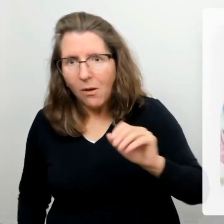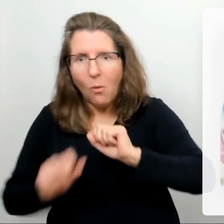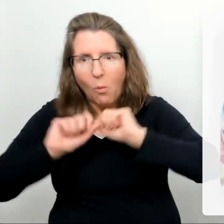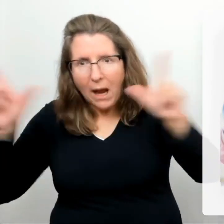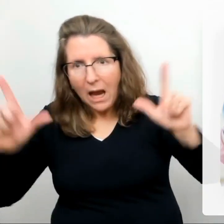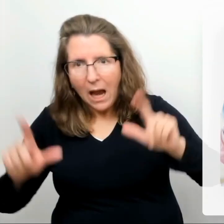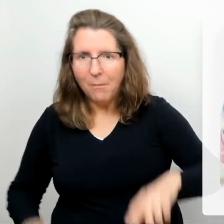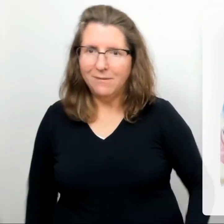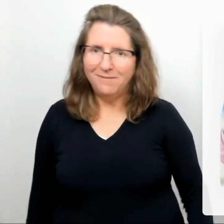the shoulder to wake him up.